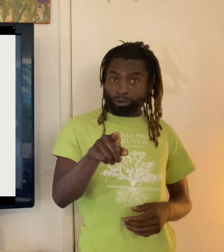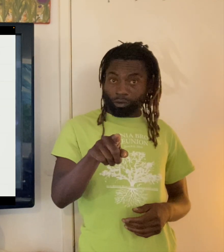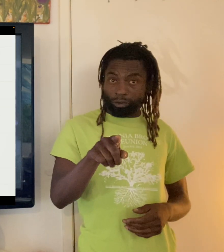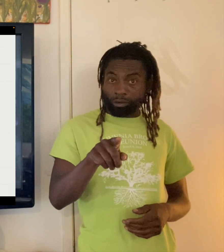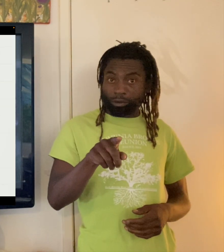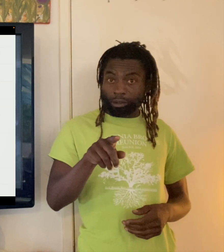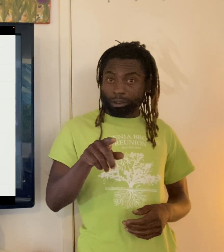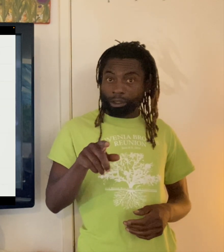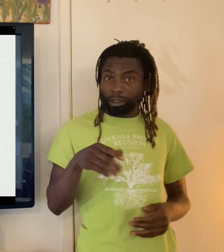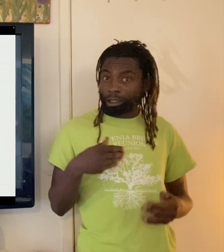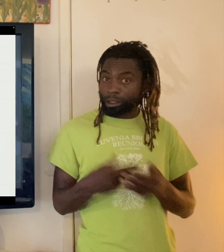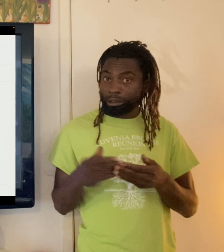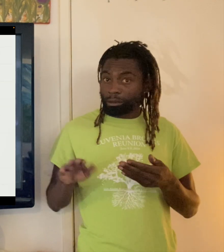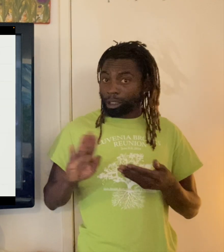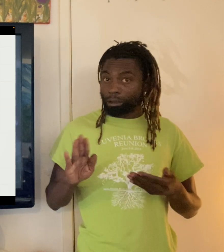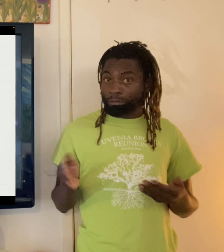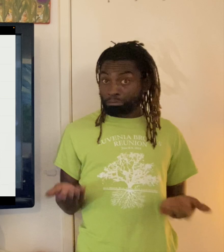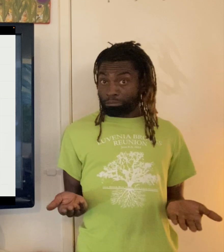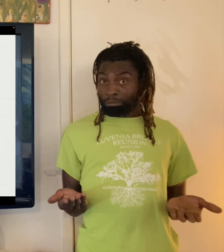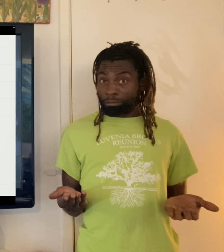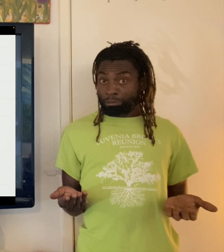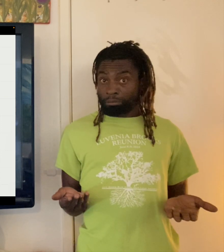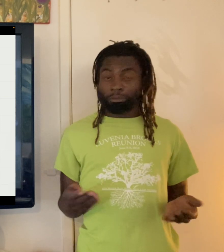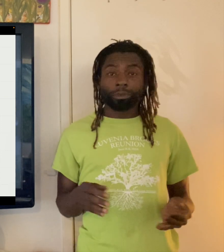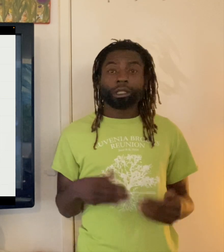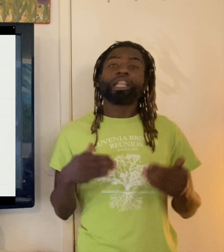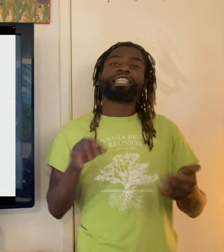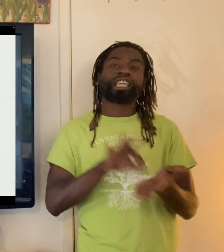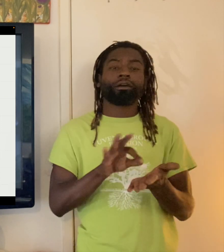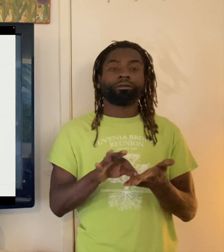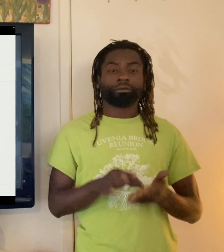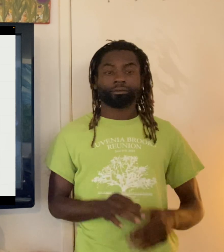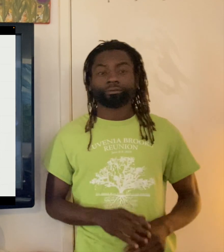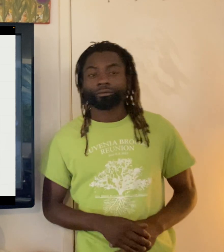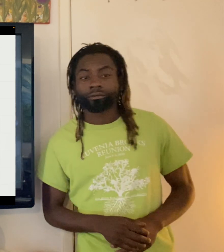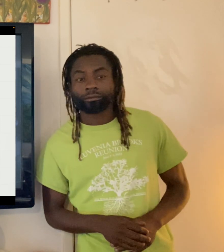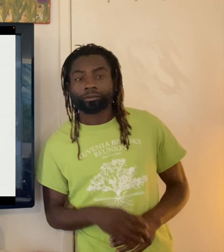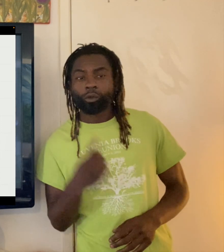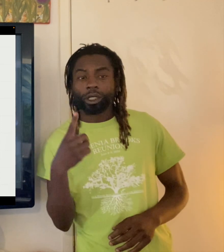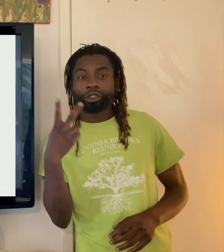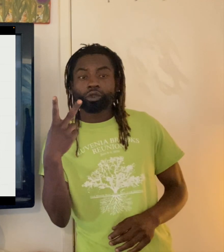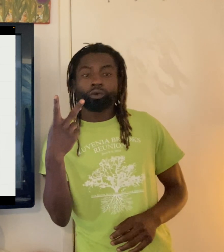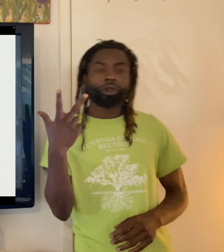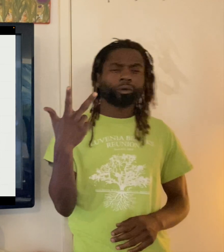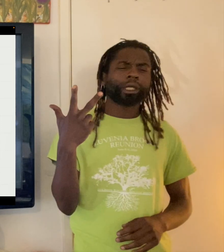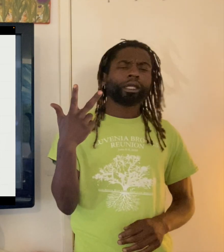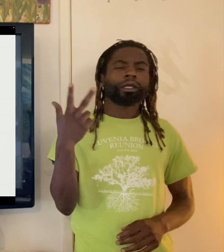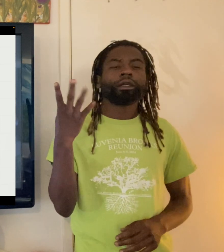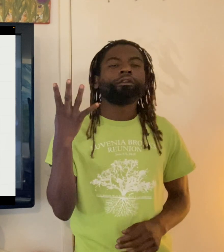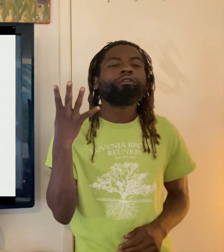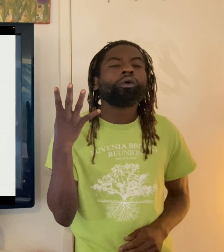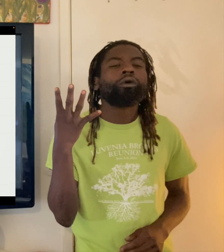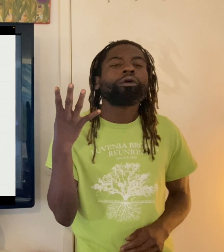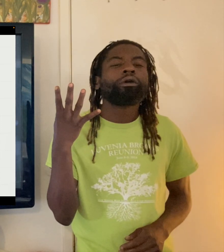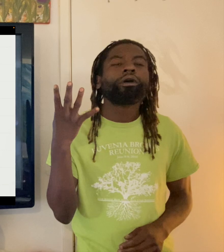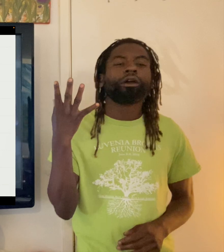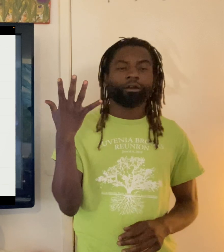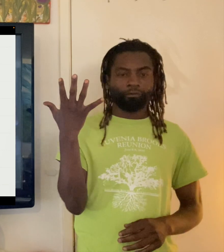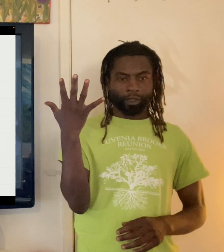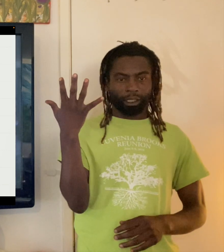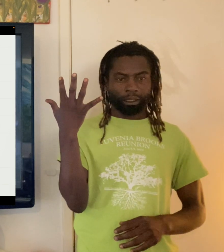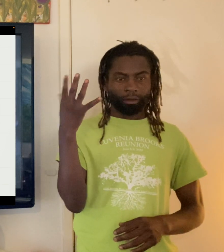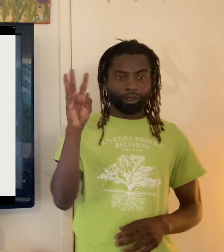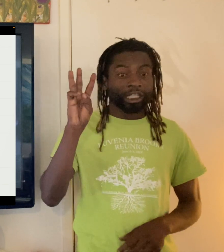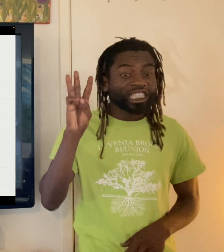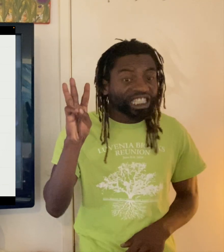estimate of how many bananas there were? Let's count and find out. 1, 2, 3,